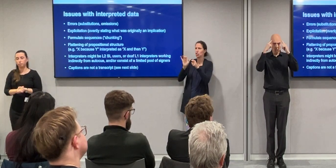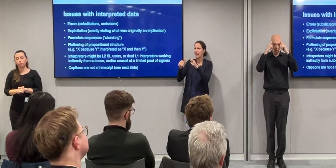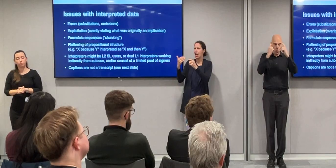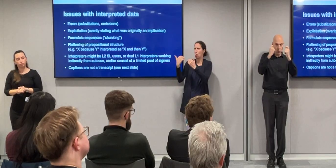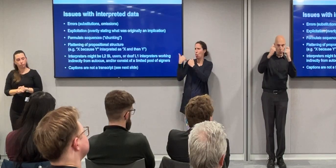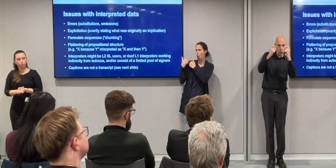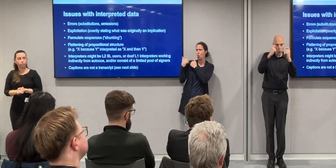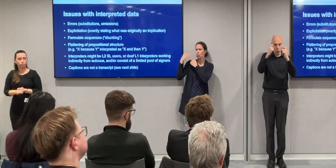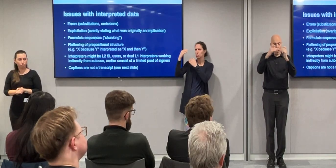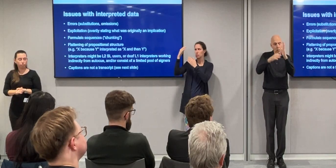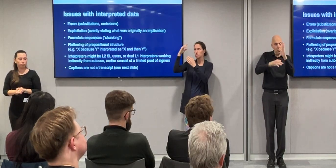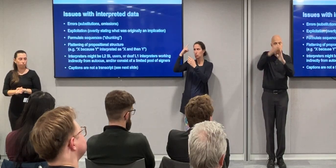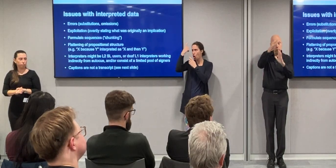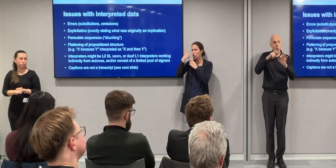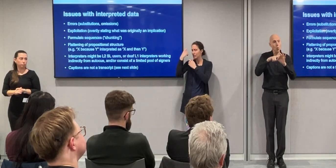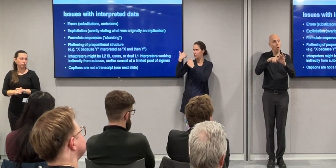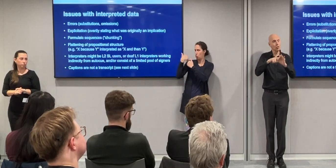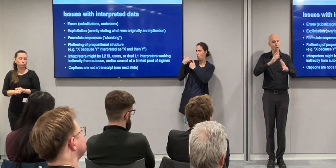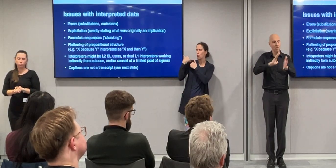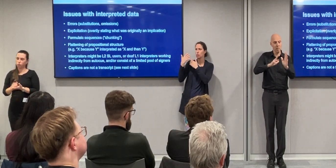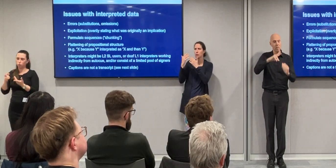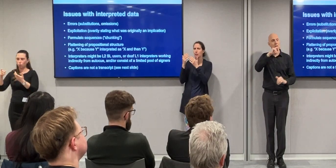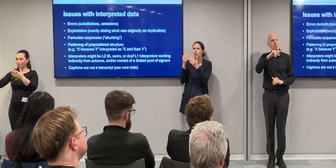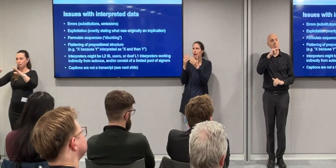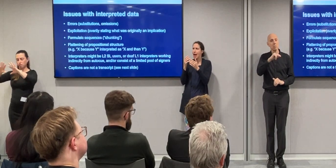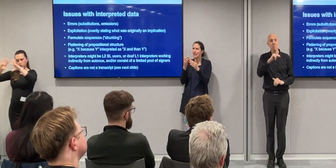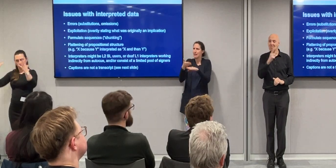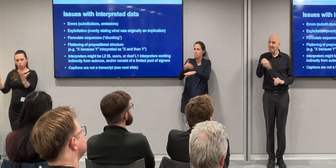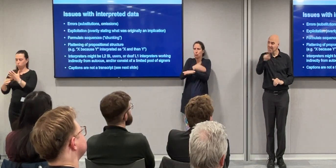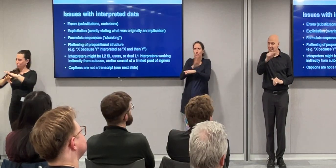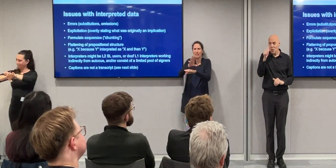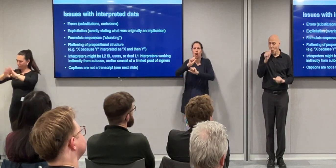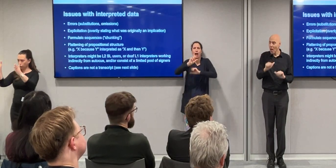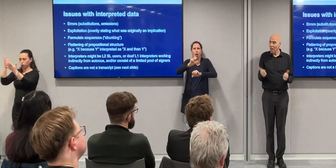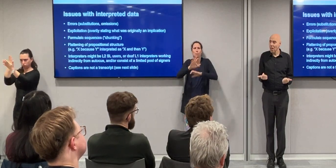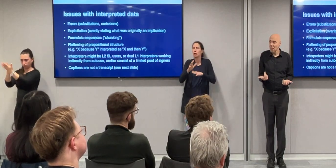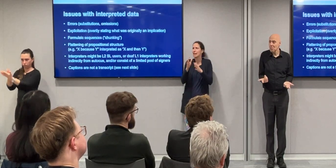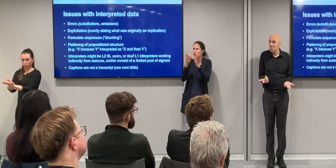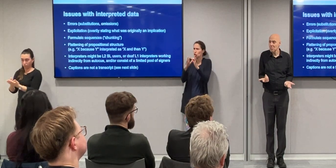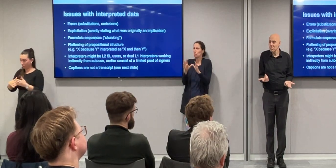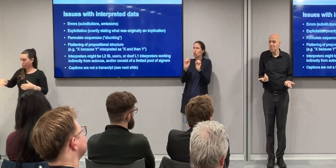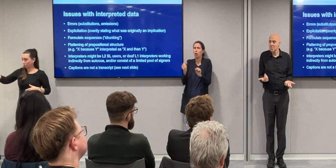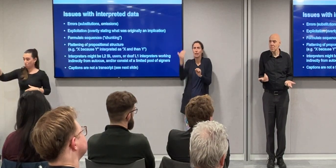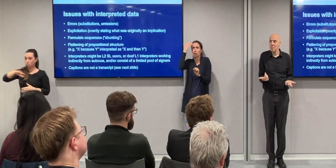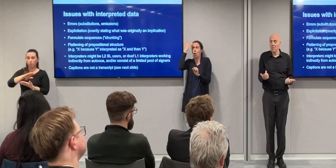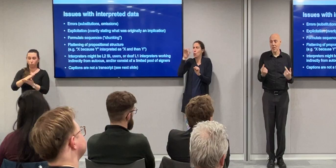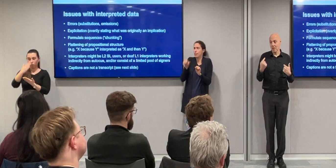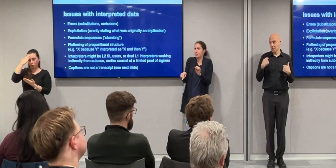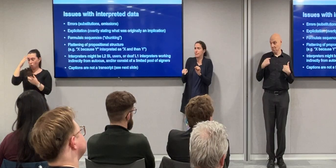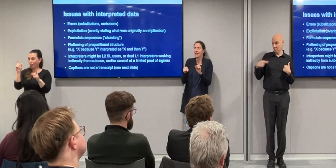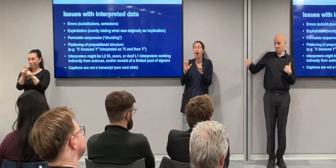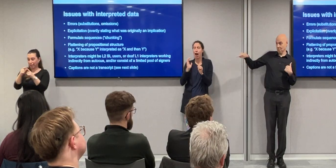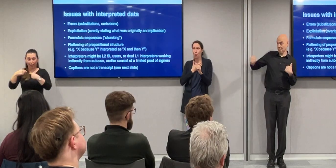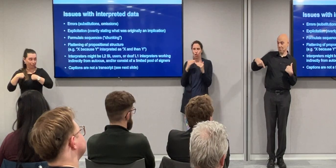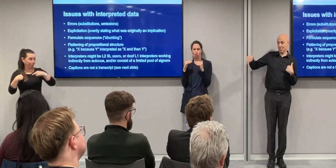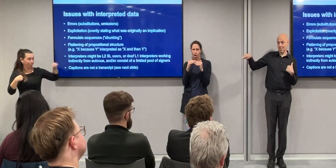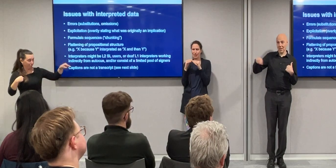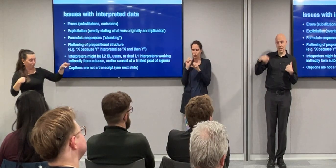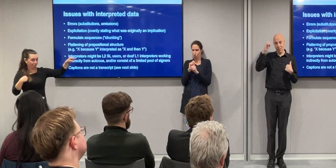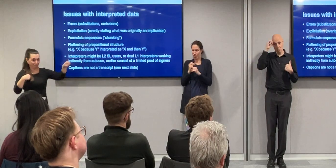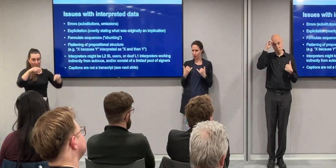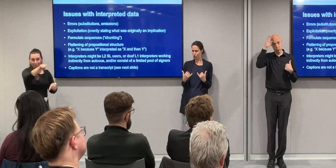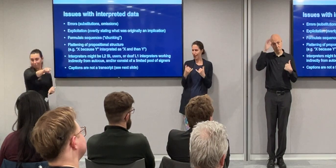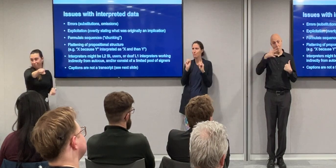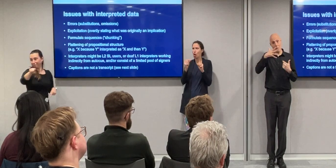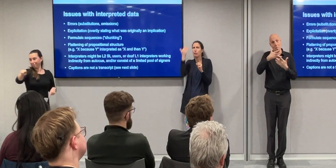improve the quality of their output. So this is all stuff that is very well known to interpreters. In fact, our colleagues here are probably more aware of these issues than